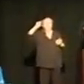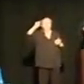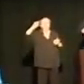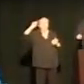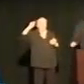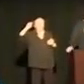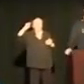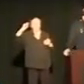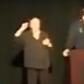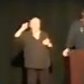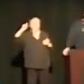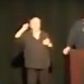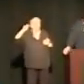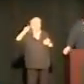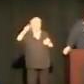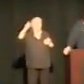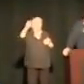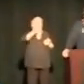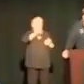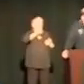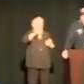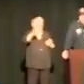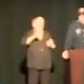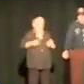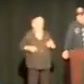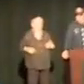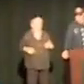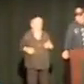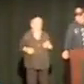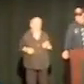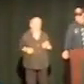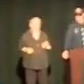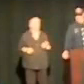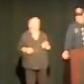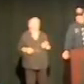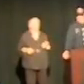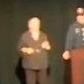Yes, sir. Oh, here comes a microphone behind you.